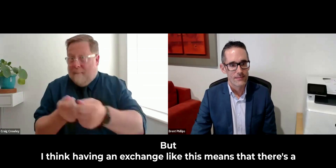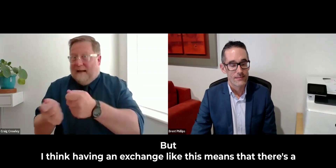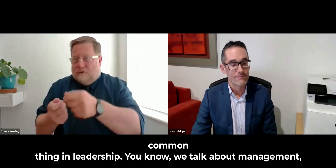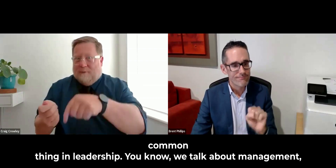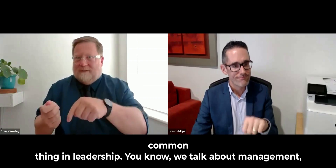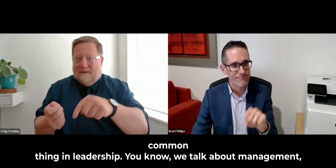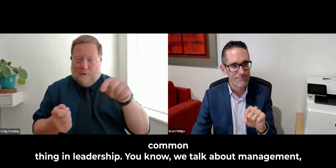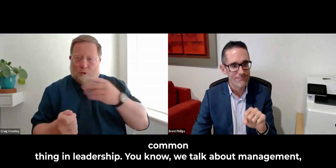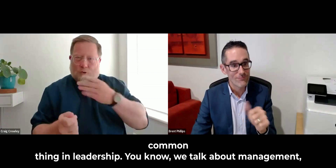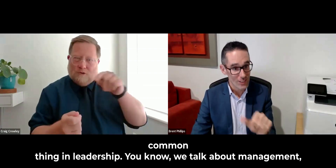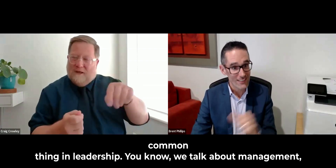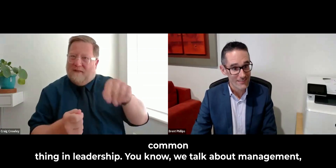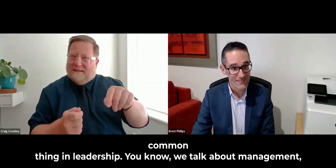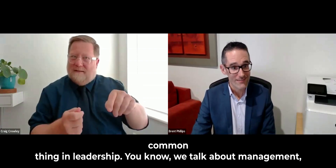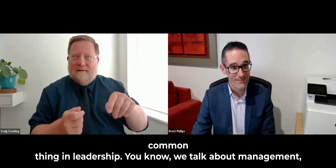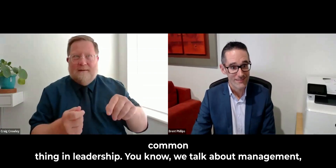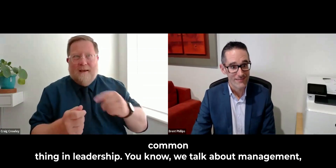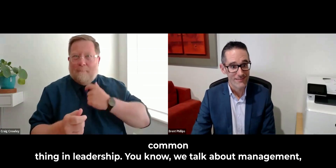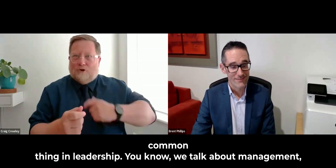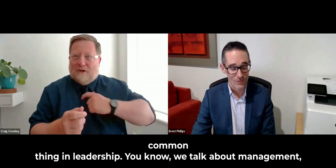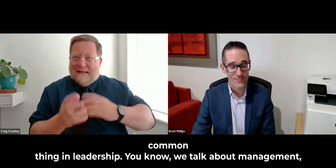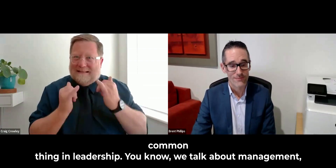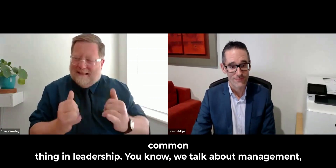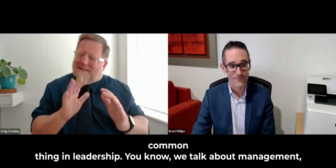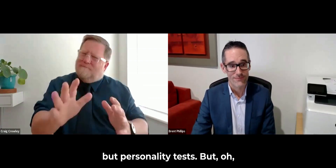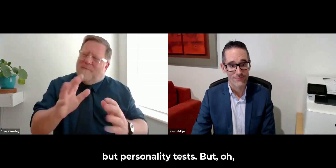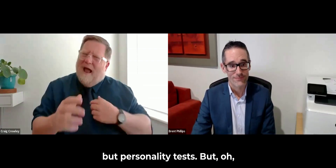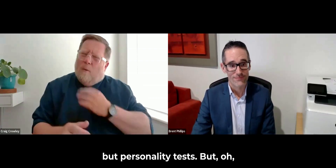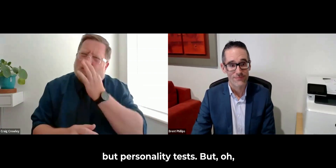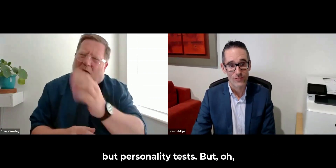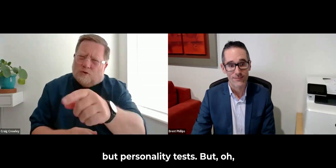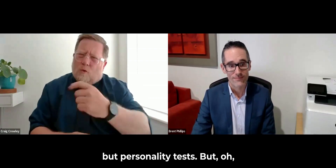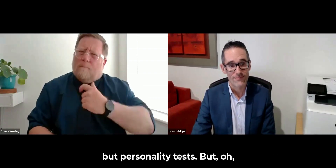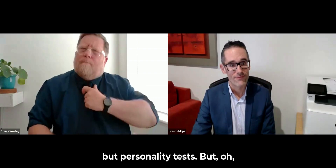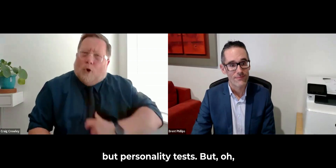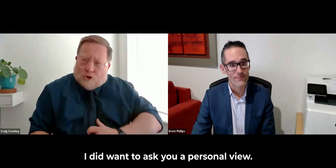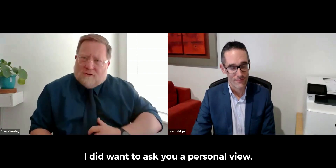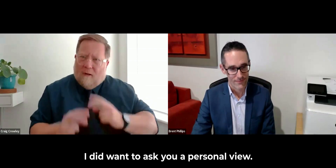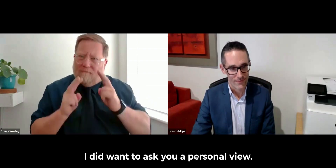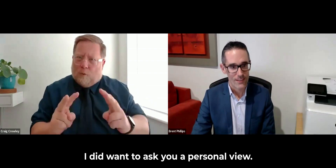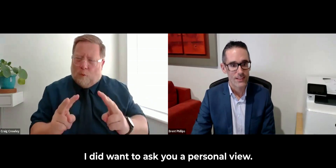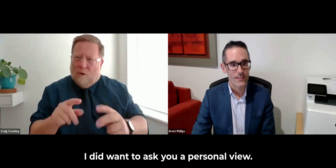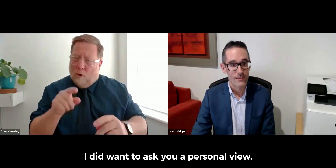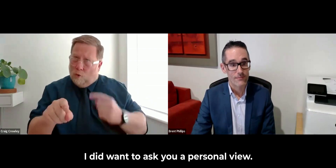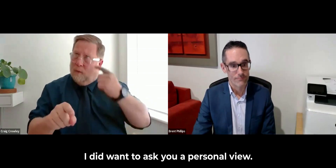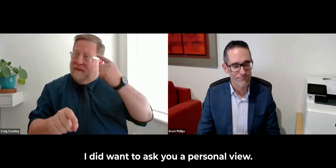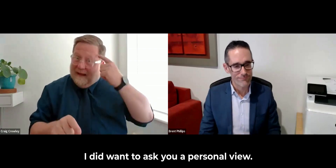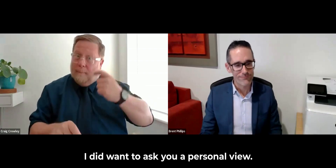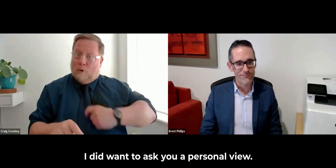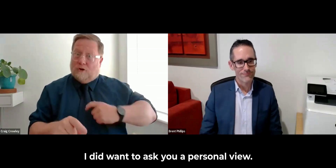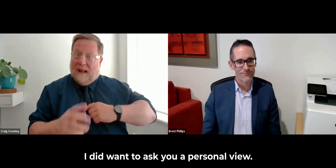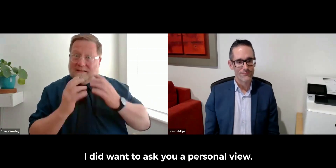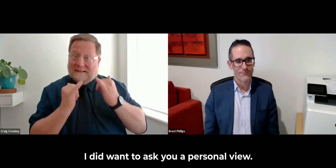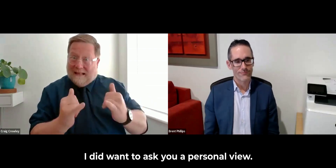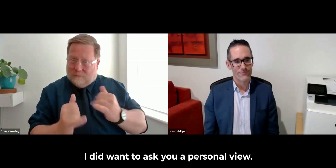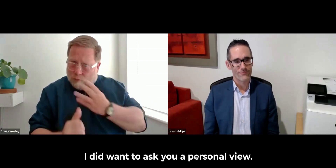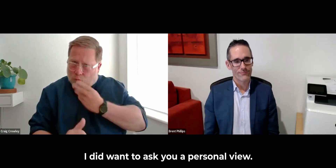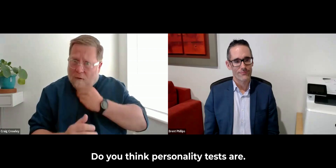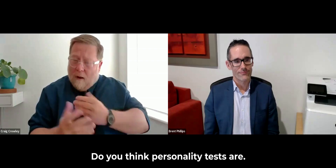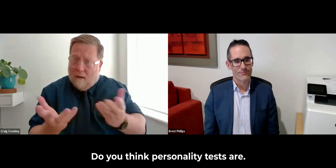there's a common thing in leadership. We talk about management, but personality tests. But I did want to ask you a personal view.